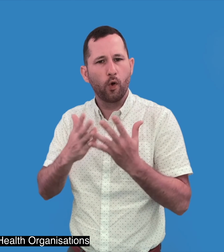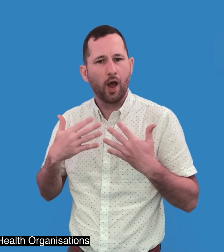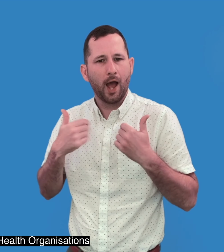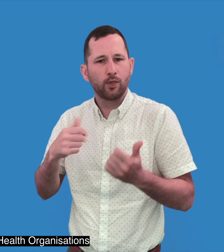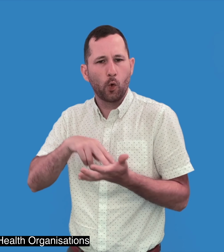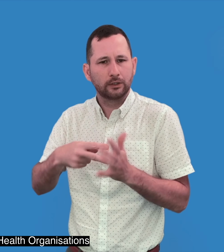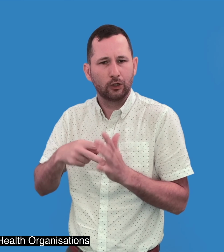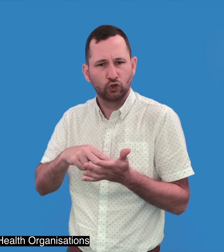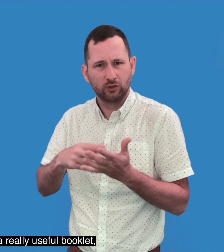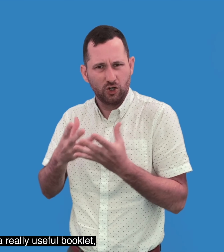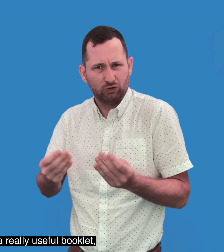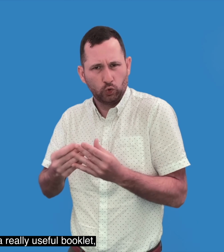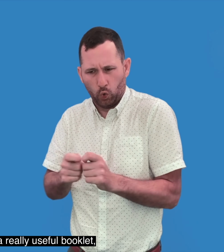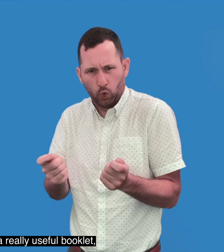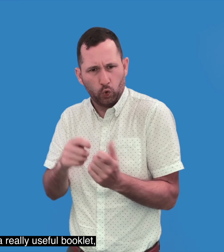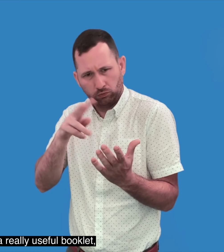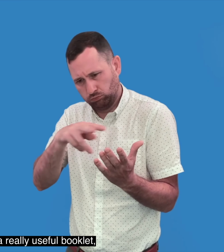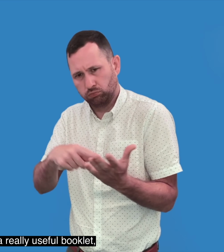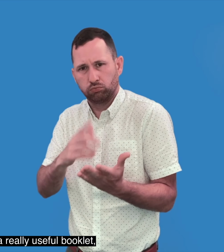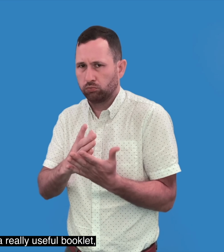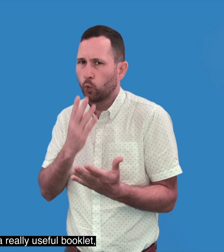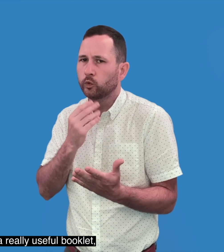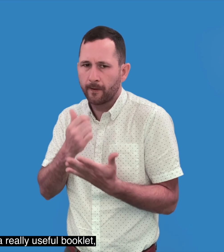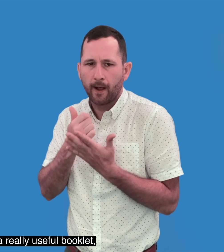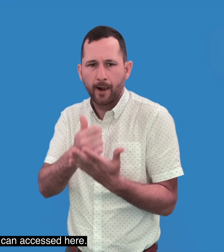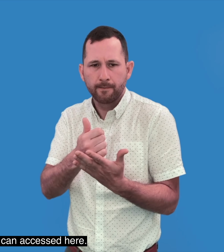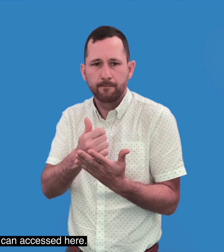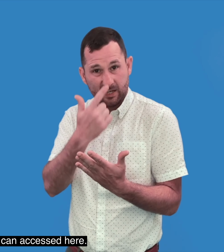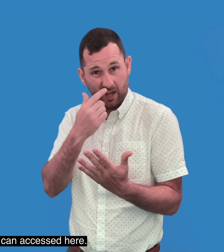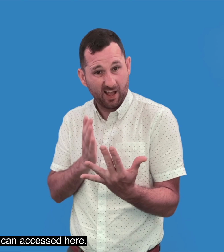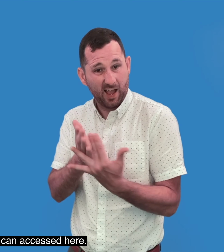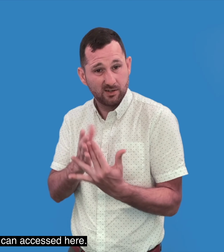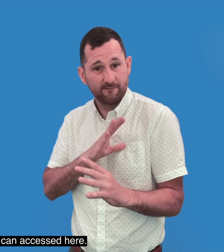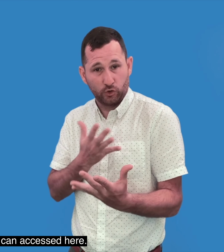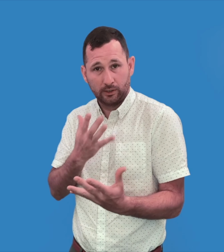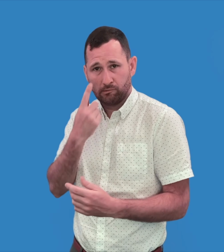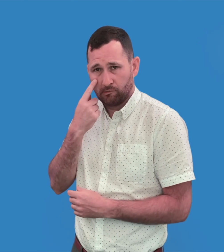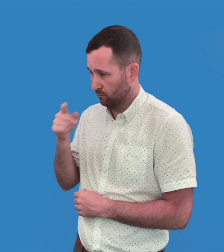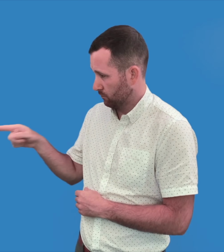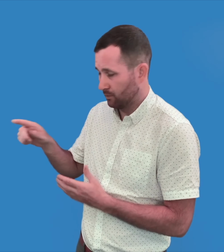Health Organizations have made a really useful booklet which can be accessed here.